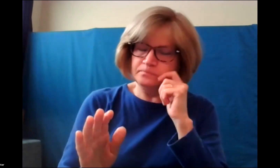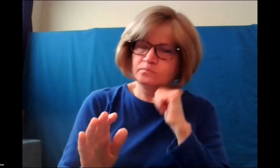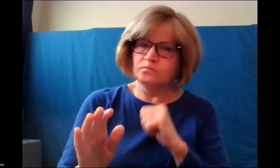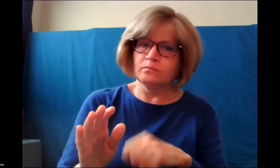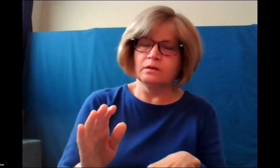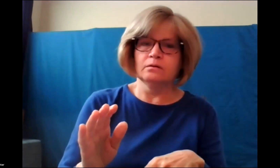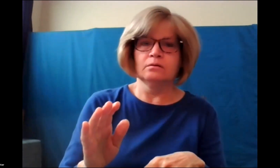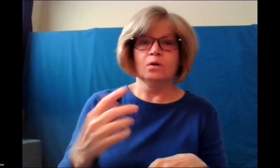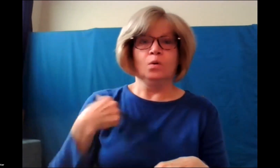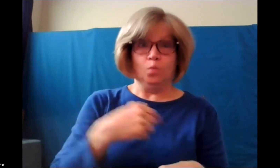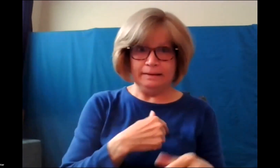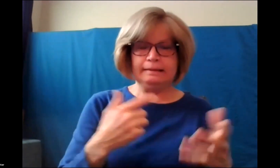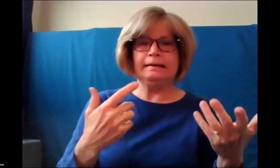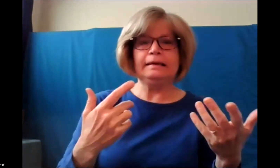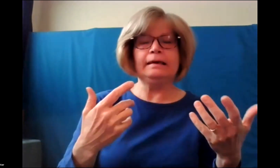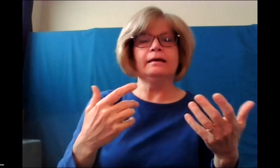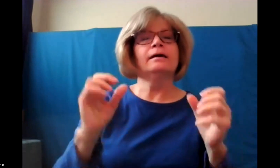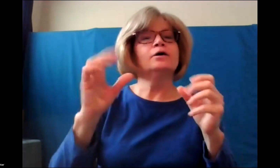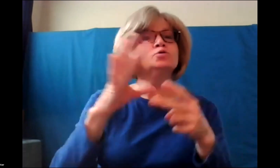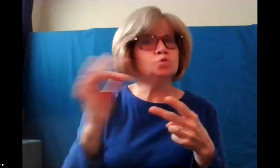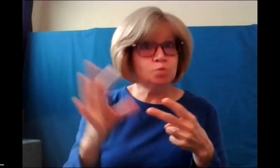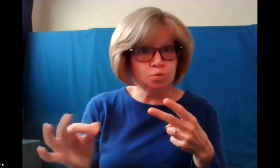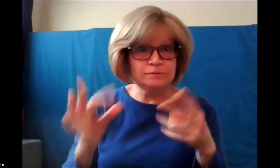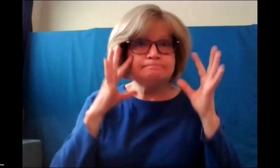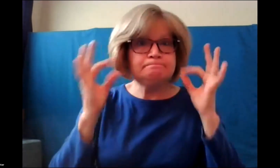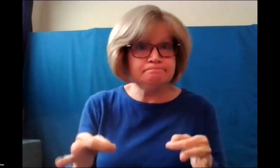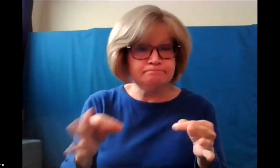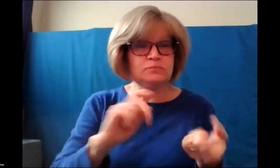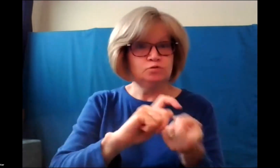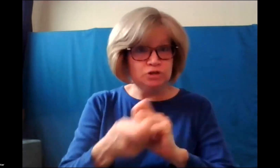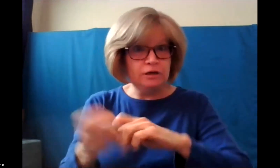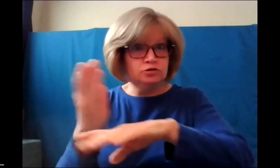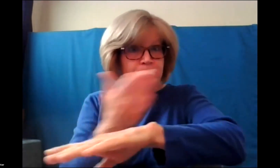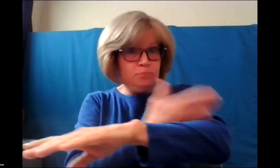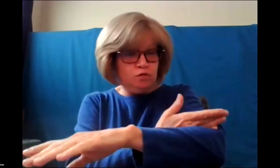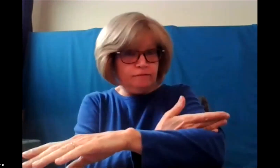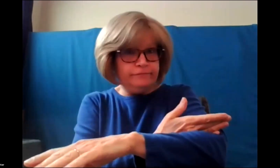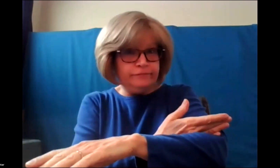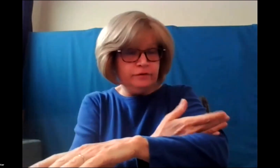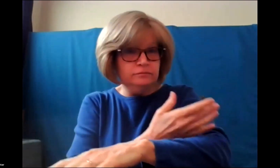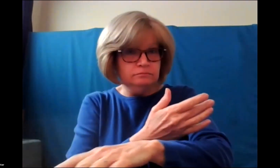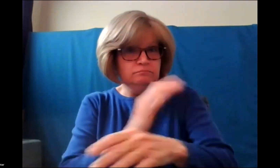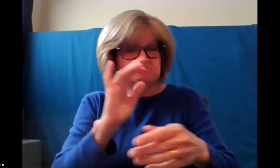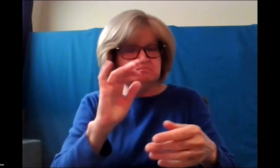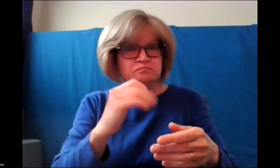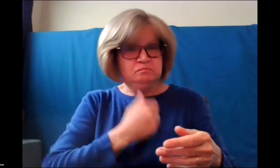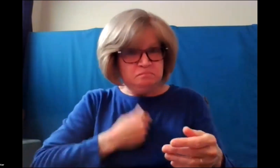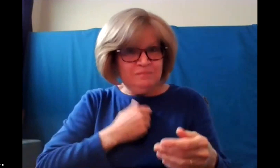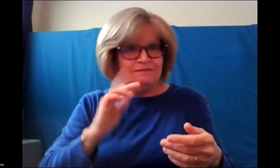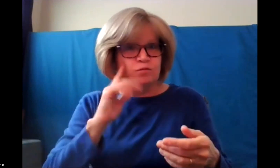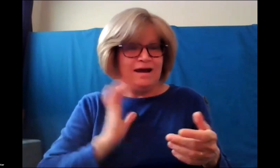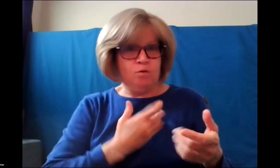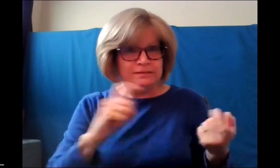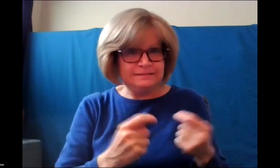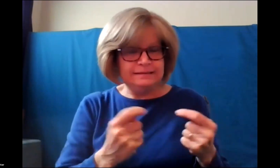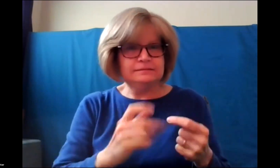gives us the ability to choose to change for the better. We call that repentance. And then